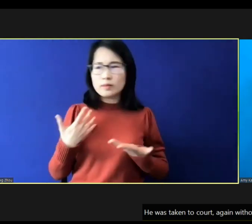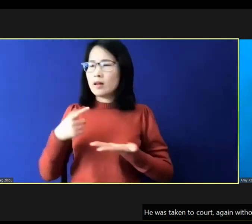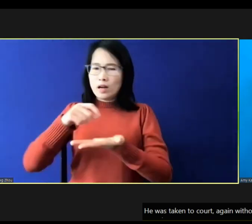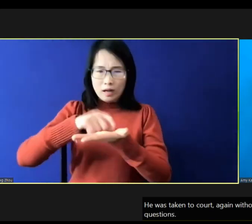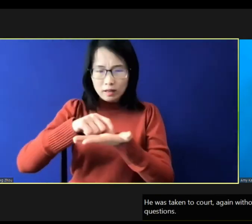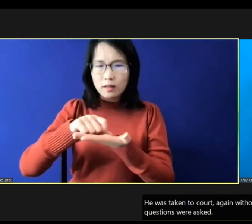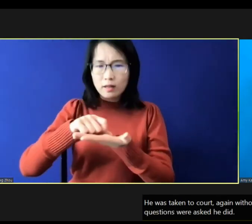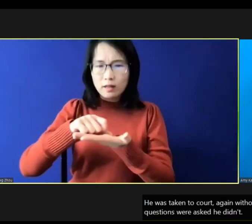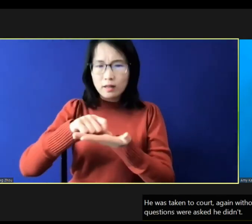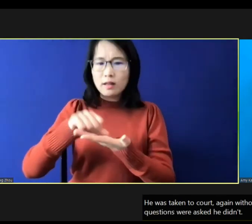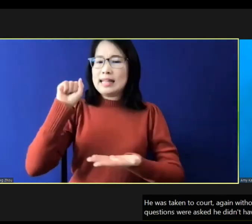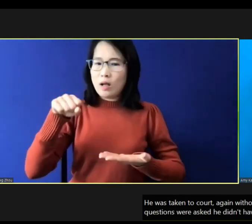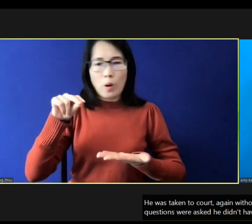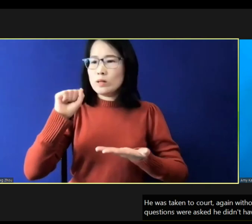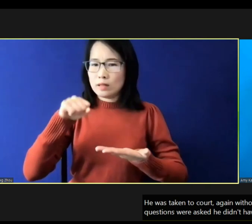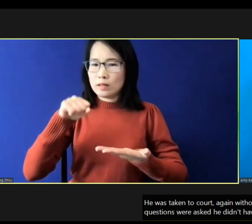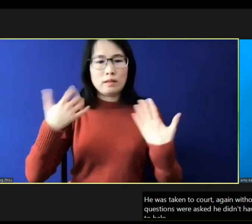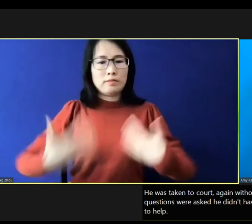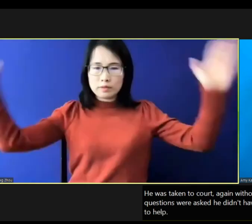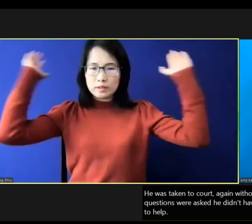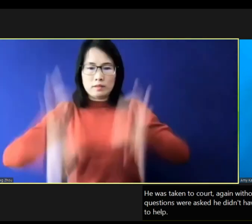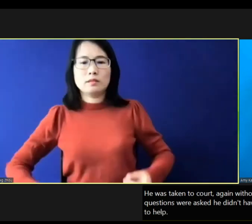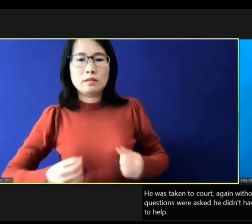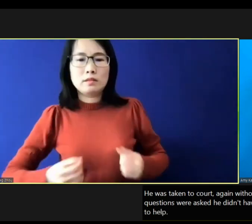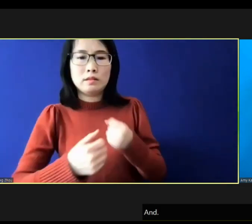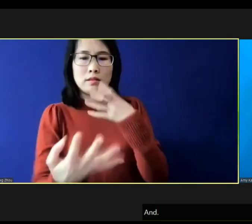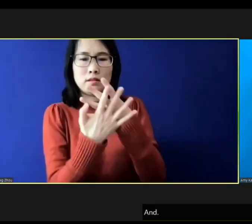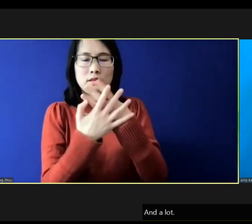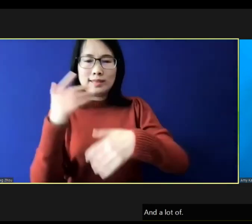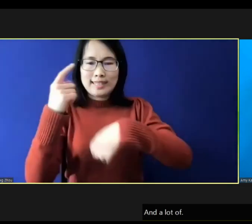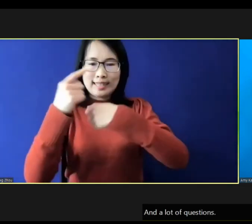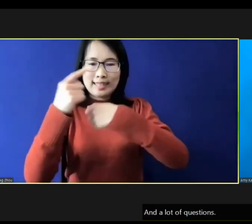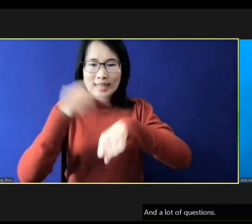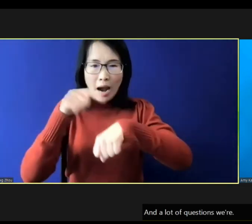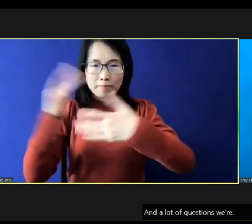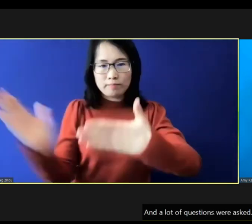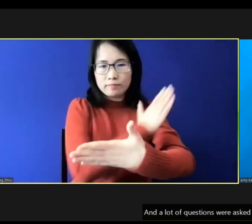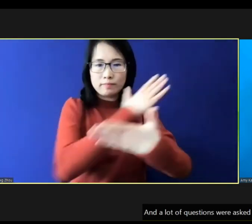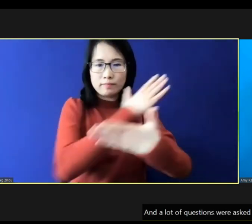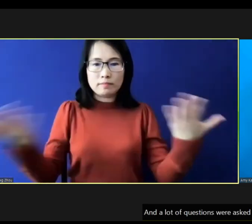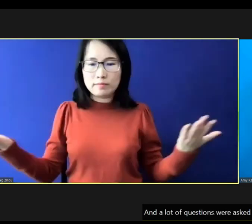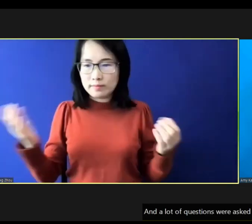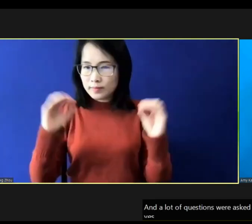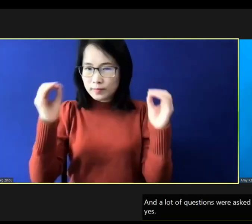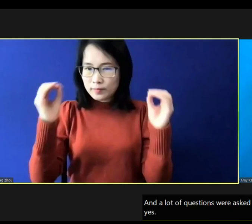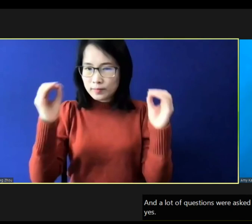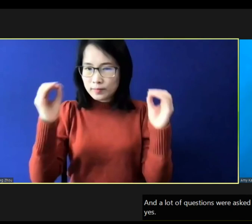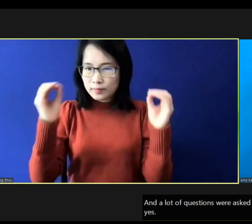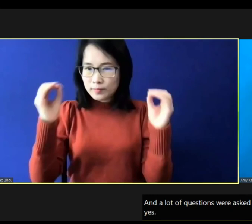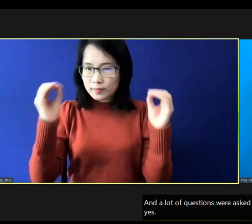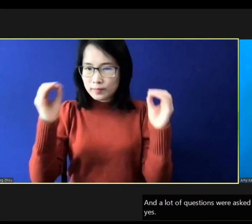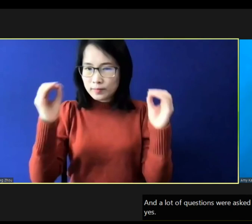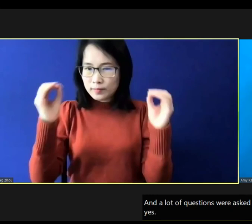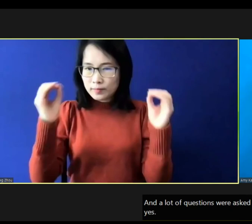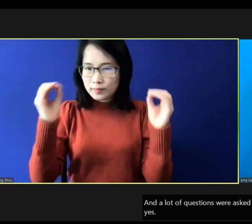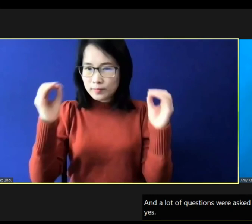Questions were asked. He didn't have an interpreter there to help. And a lot of questions were asked, and they were simple yes-no questions.